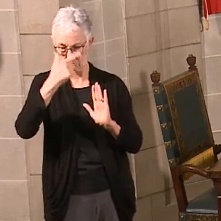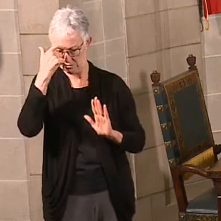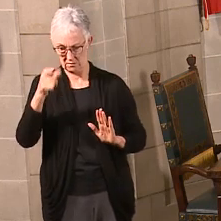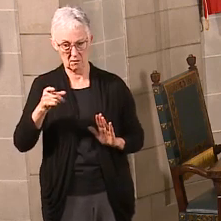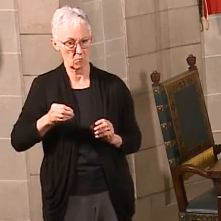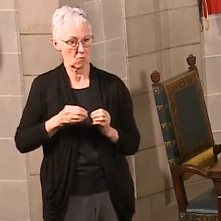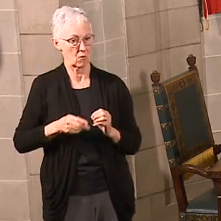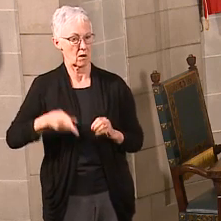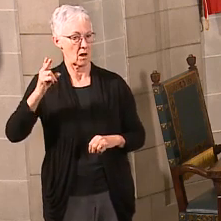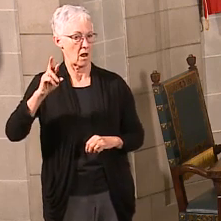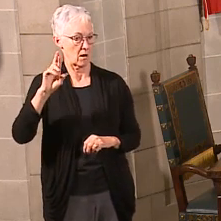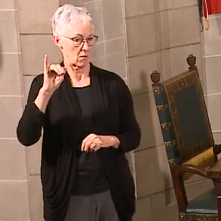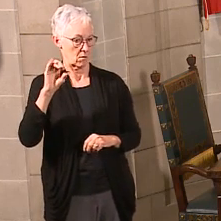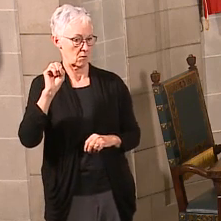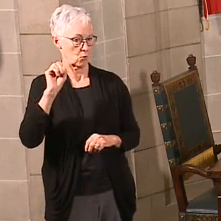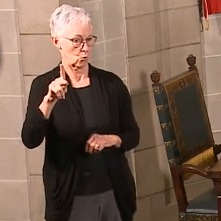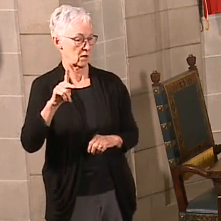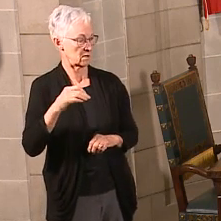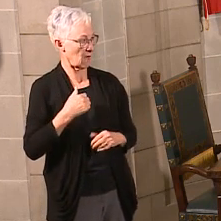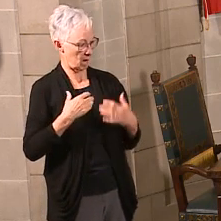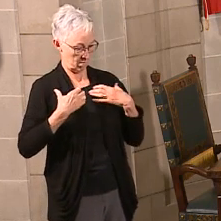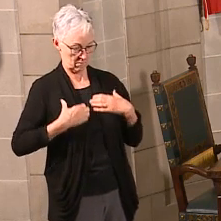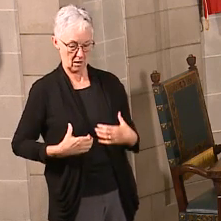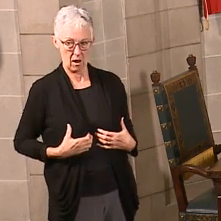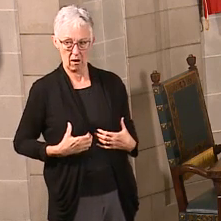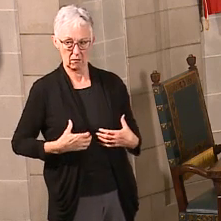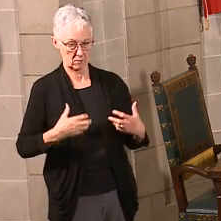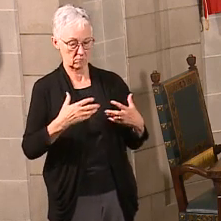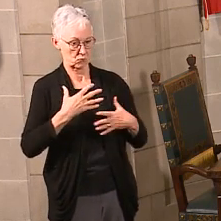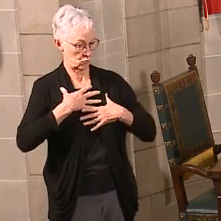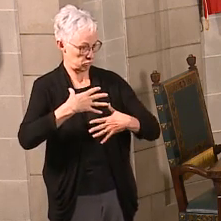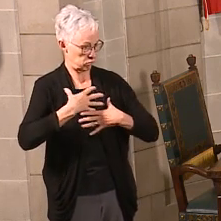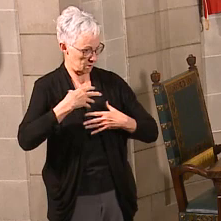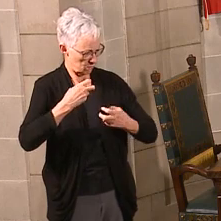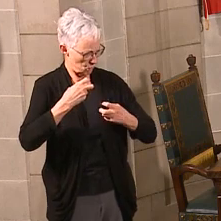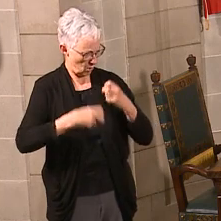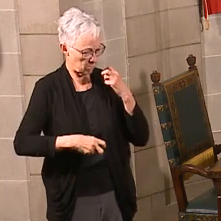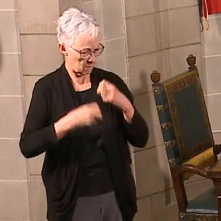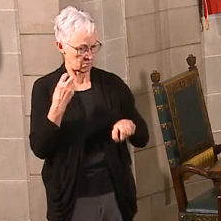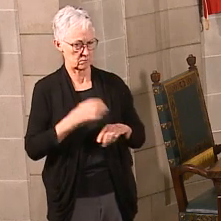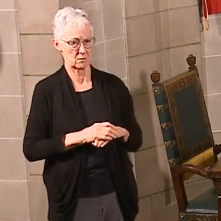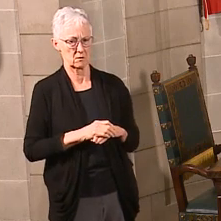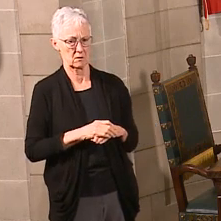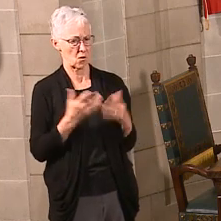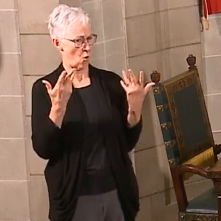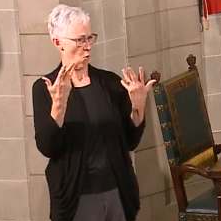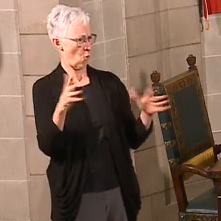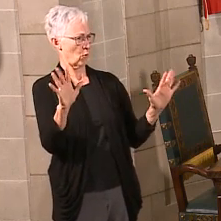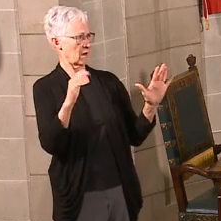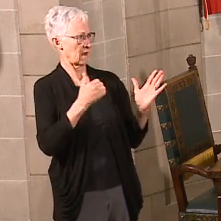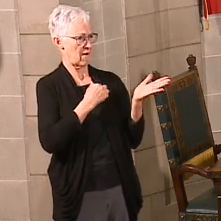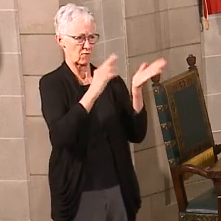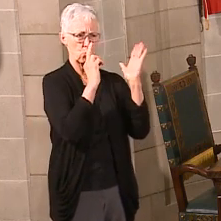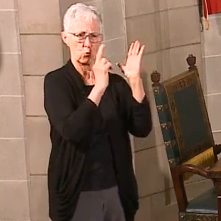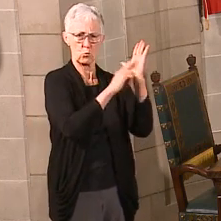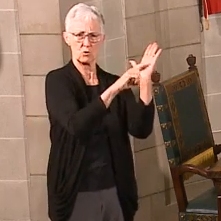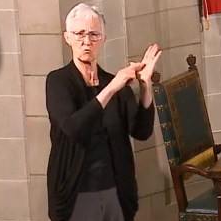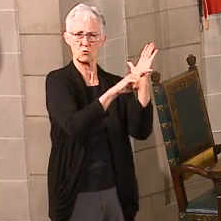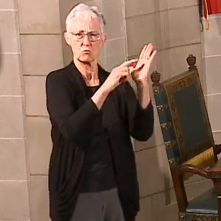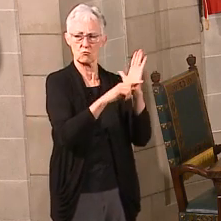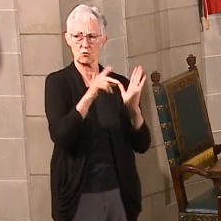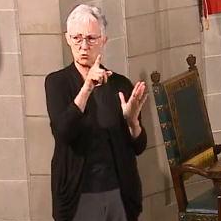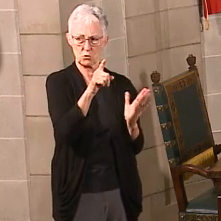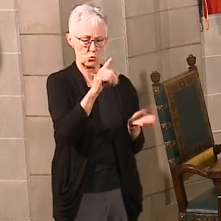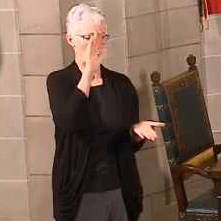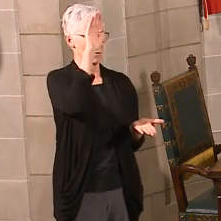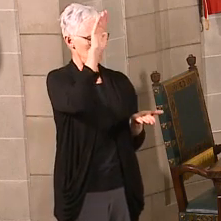complications after their surgery. And we know that studies show that even just decreasing or stopping